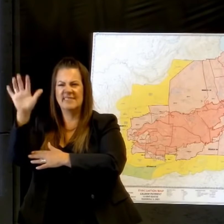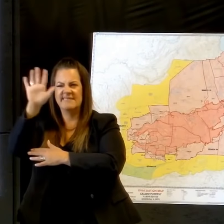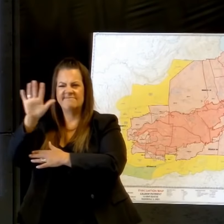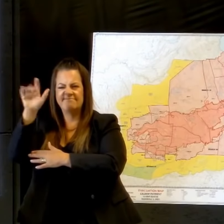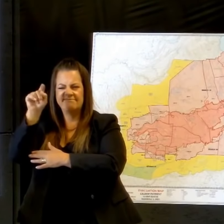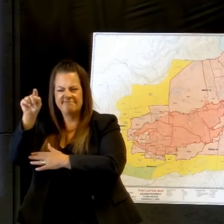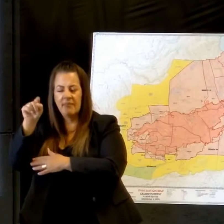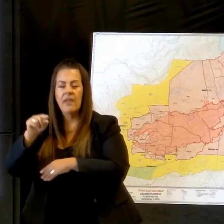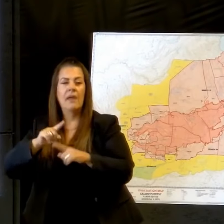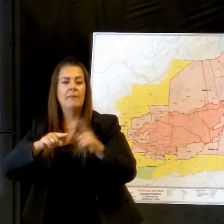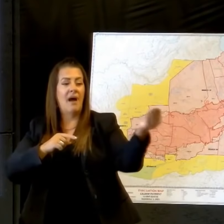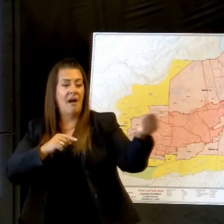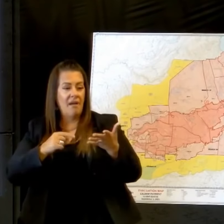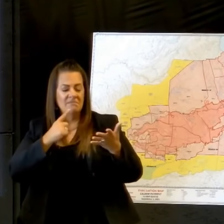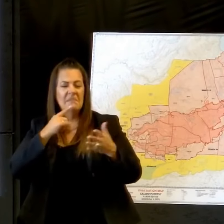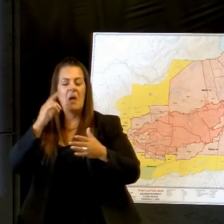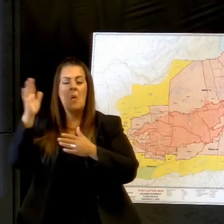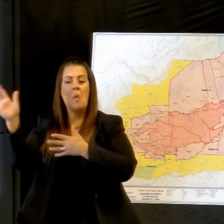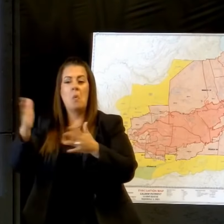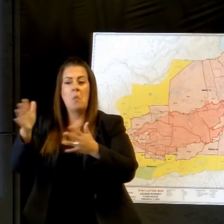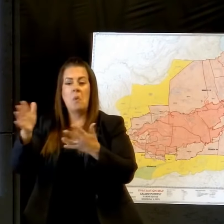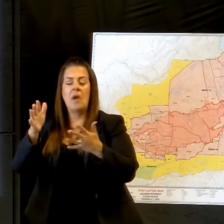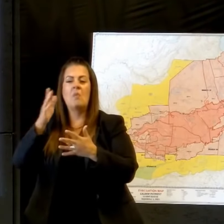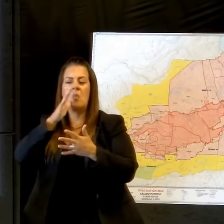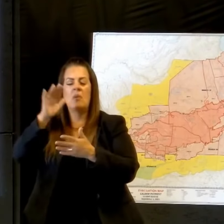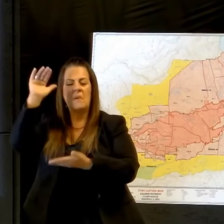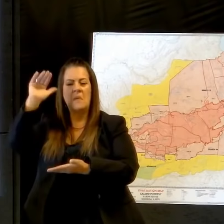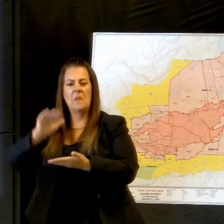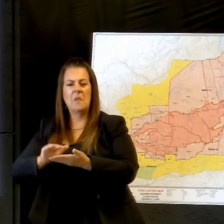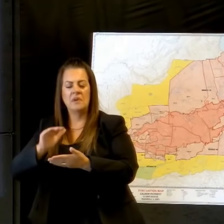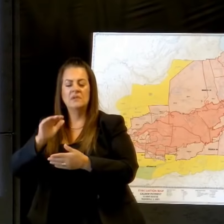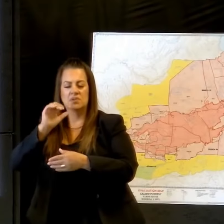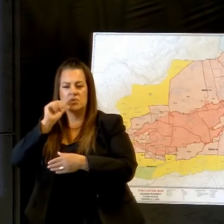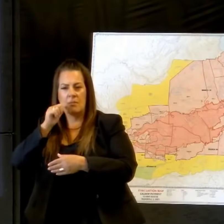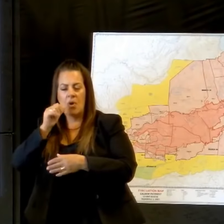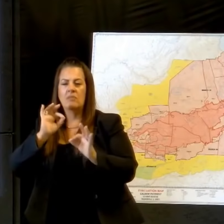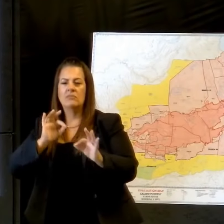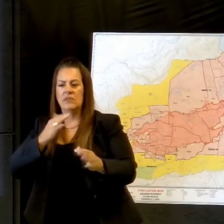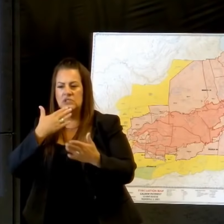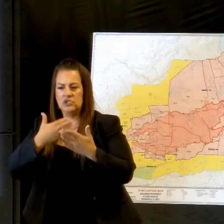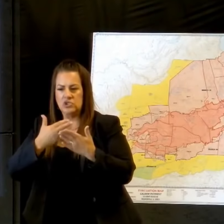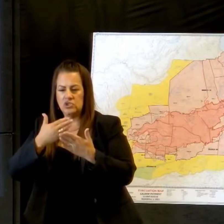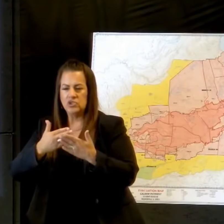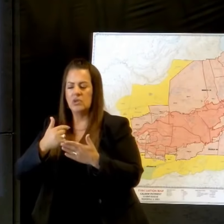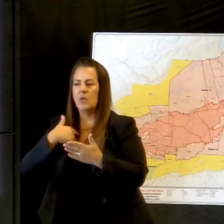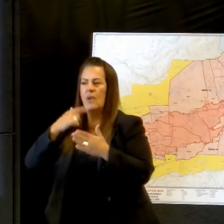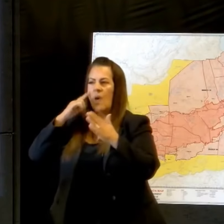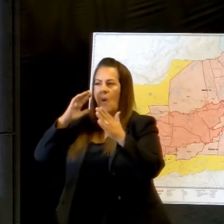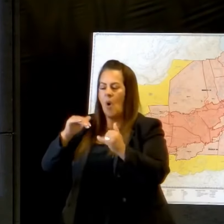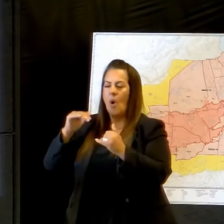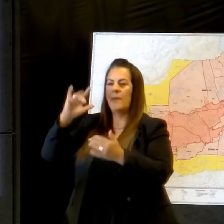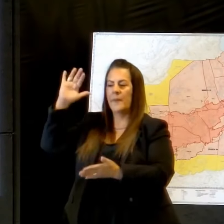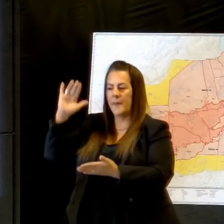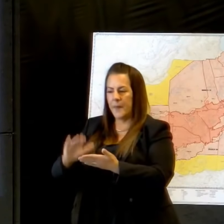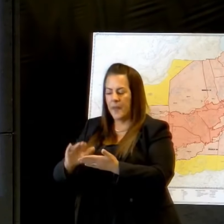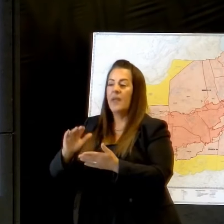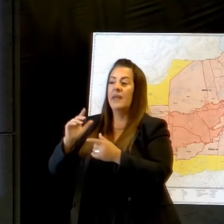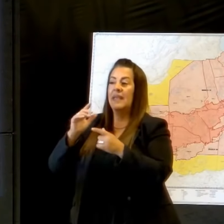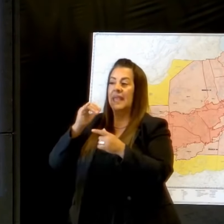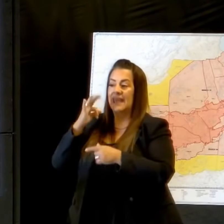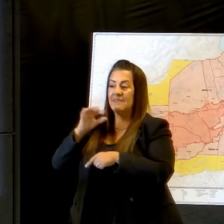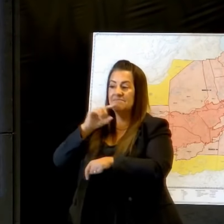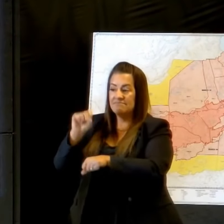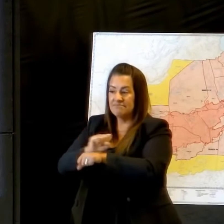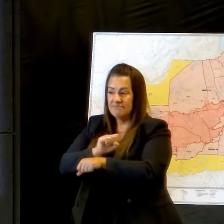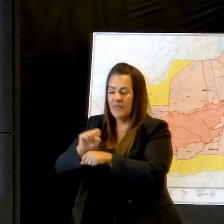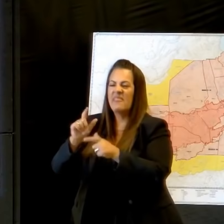that the winds are going to slow down. So we're battling what we can battle and waiting for those winds to subside so that we can get in there and actively